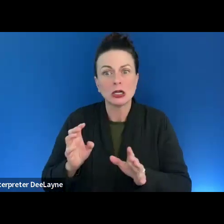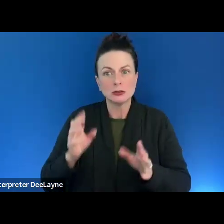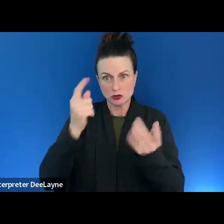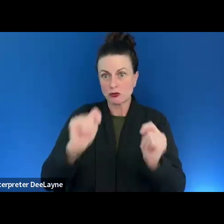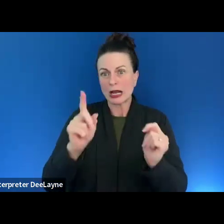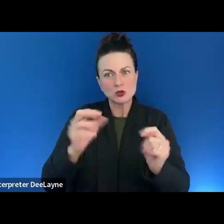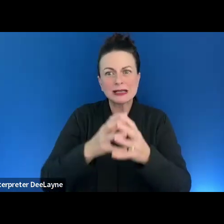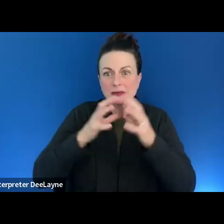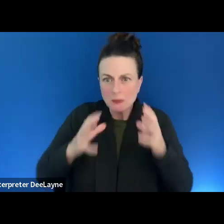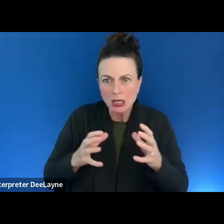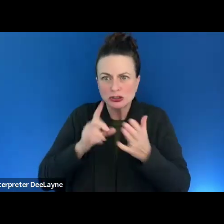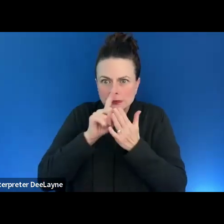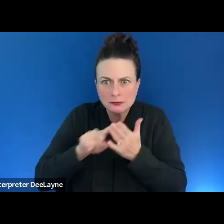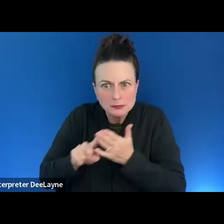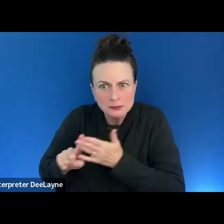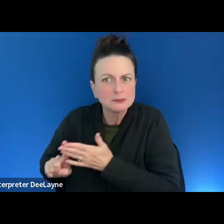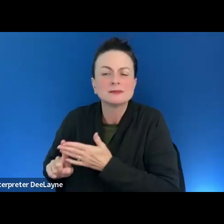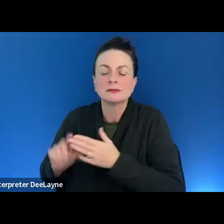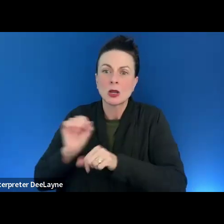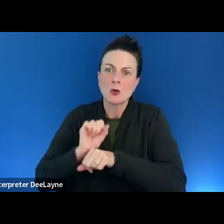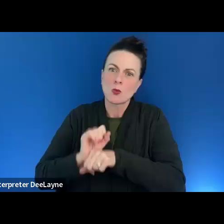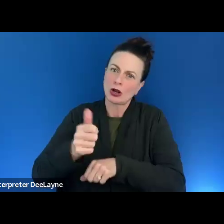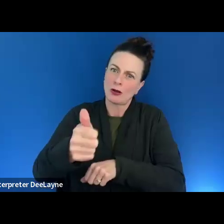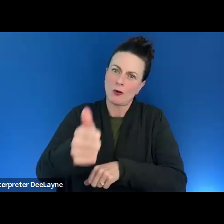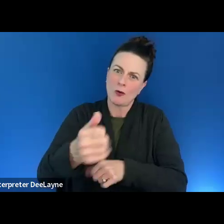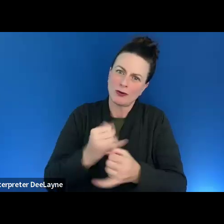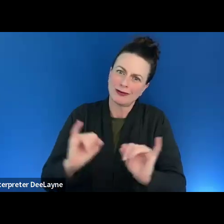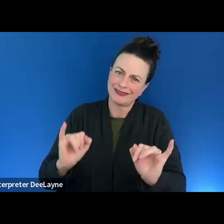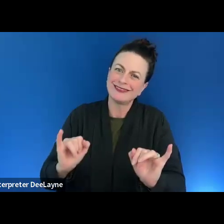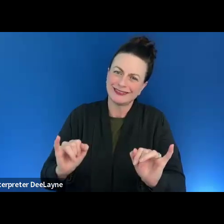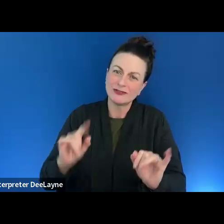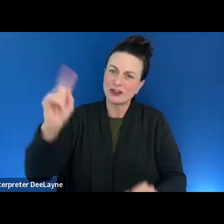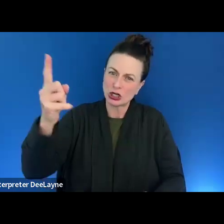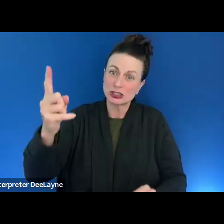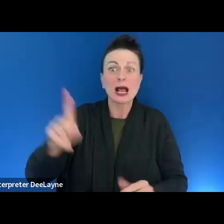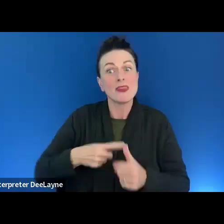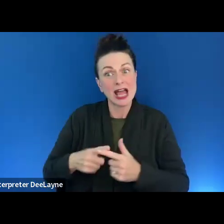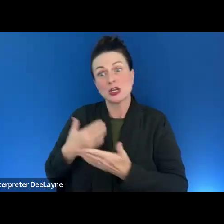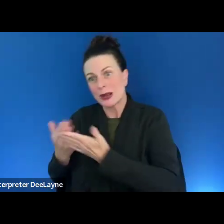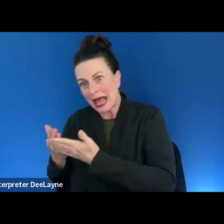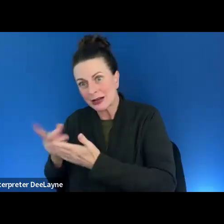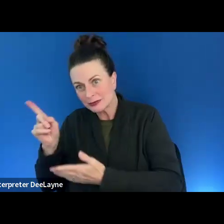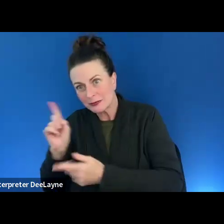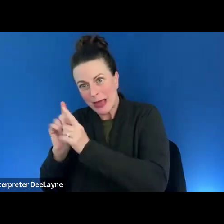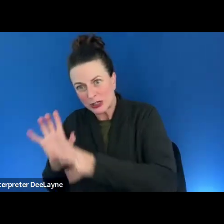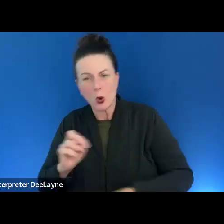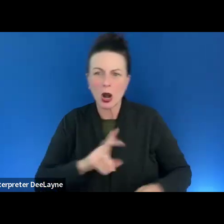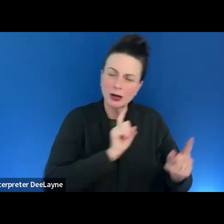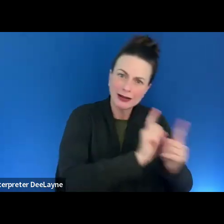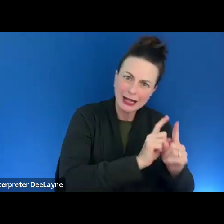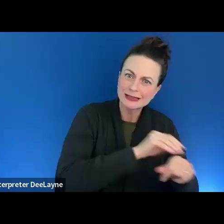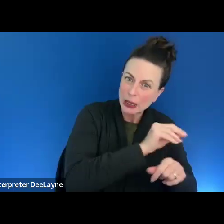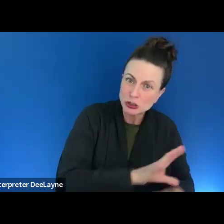try to do as much research and work on your own. So that way, by the time you get to them, you can share some